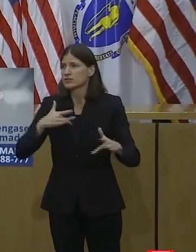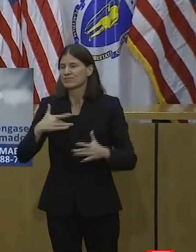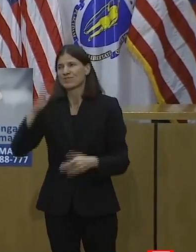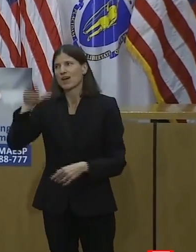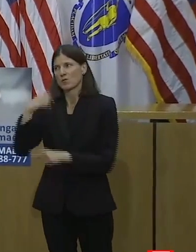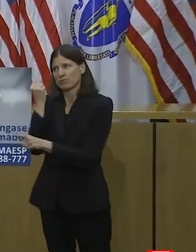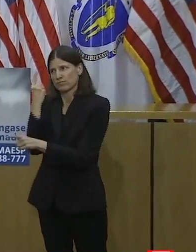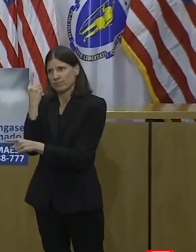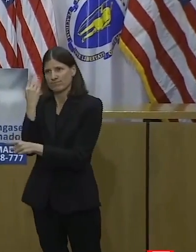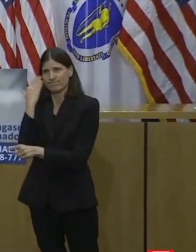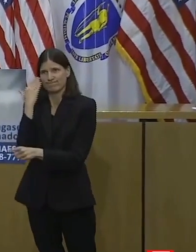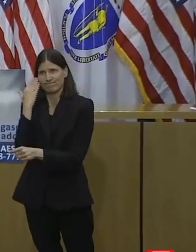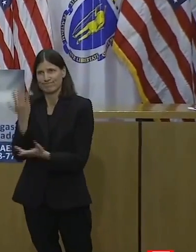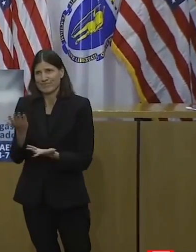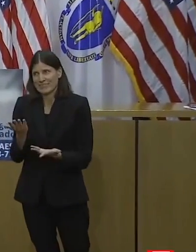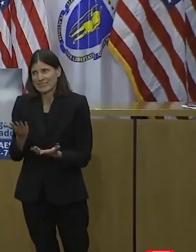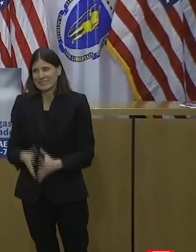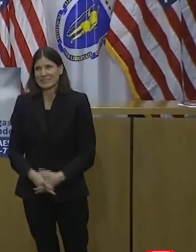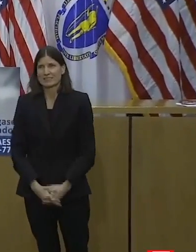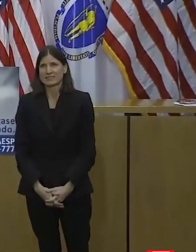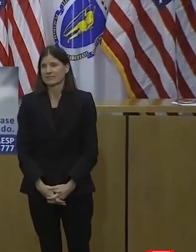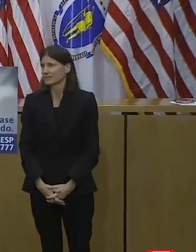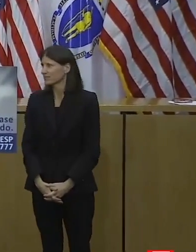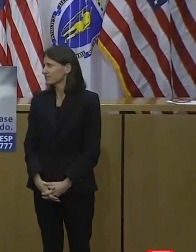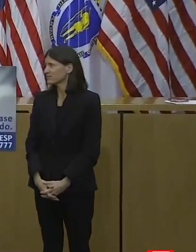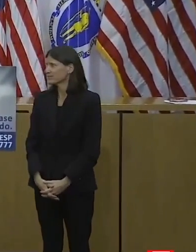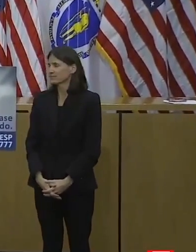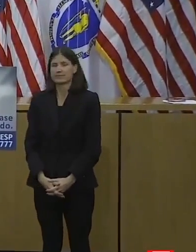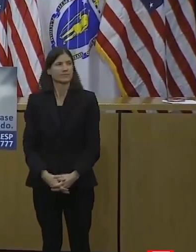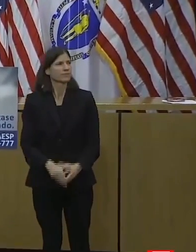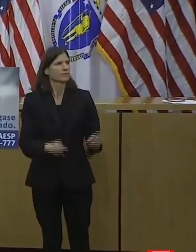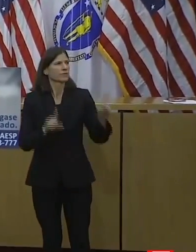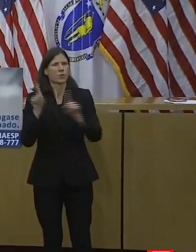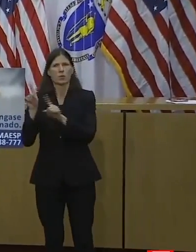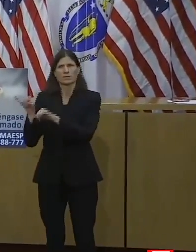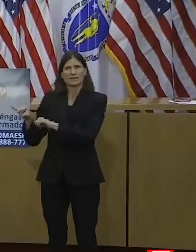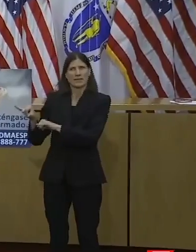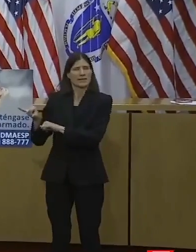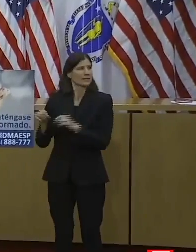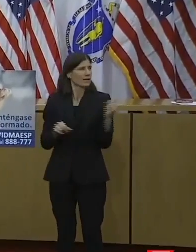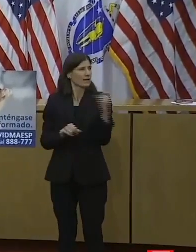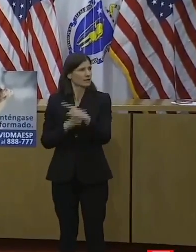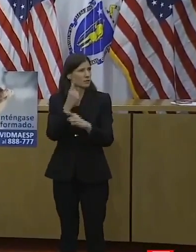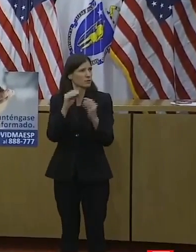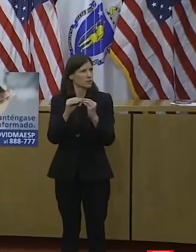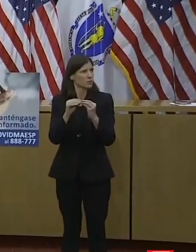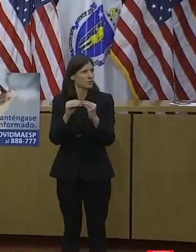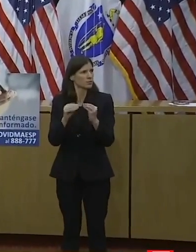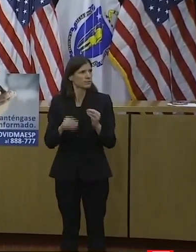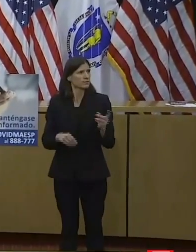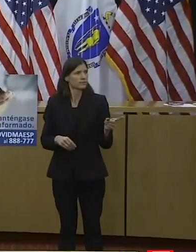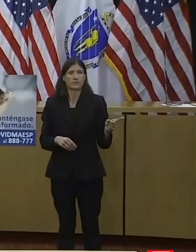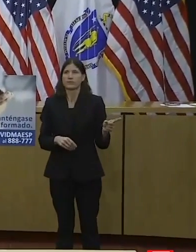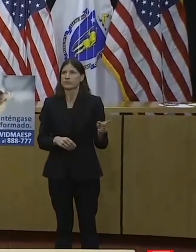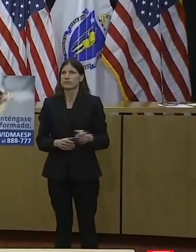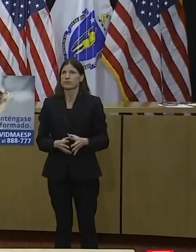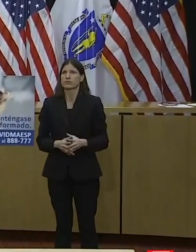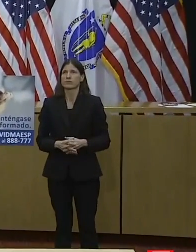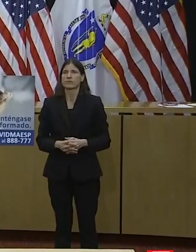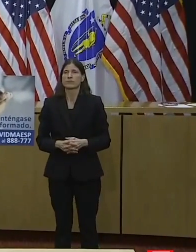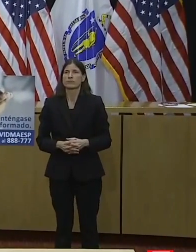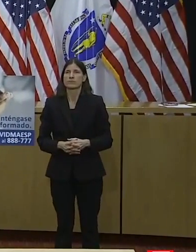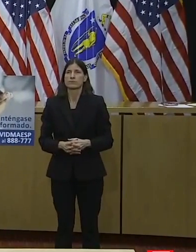Secretary, with respect to staffing, how many people were you looking to recruit through that program, and what is the picture for how short-staffed are we